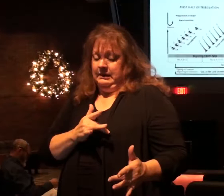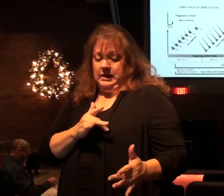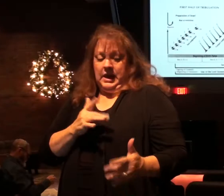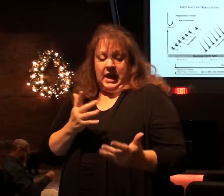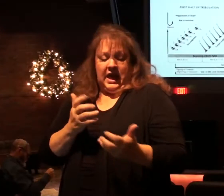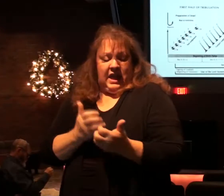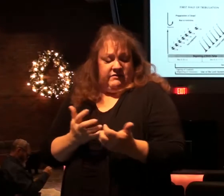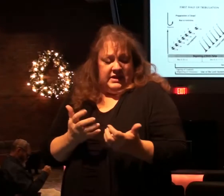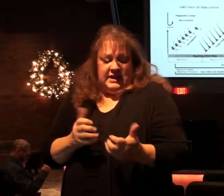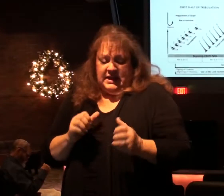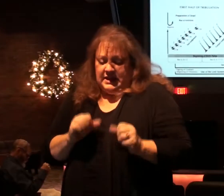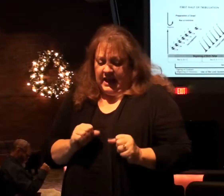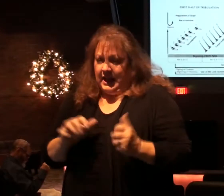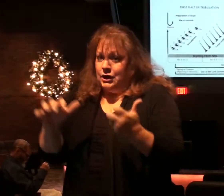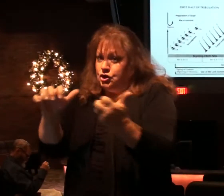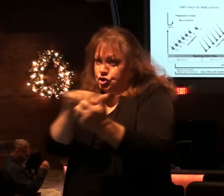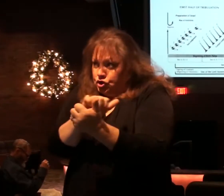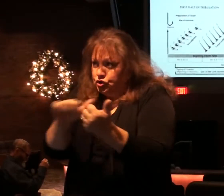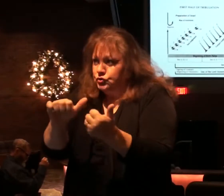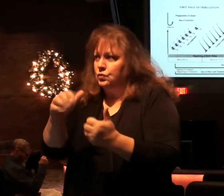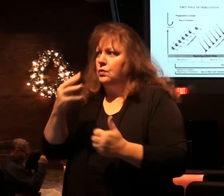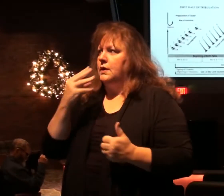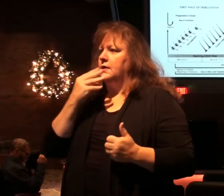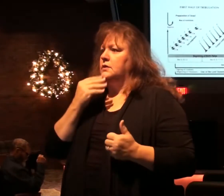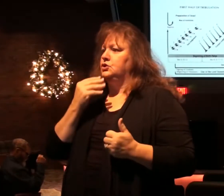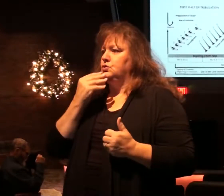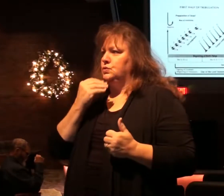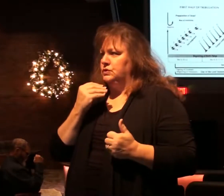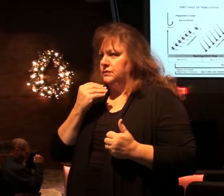to destroy the Jewish people.